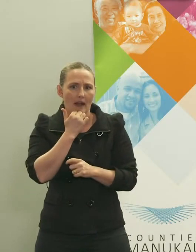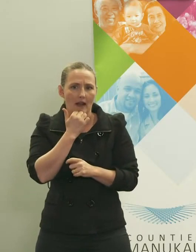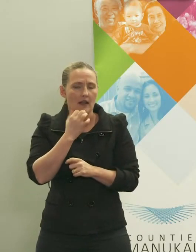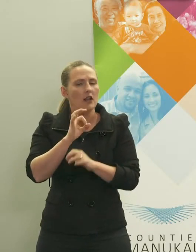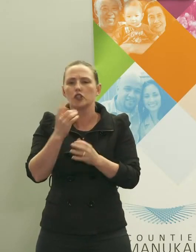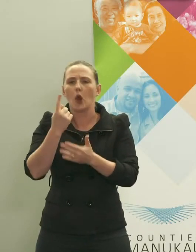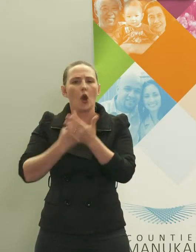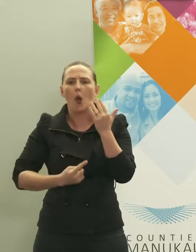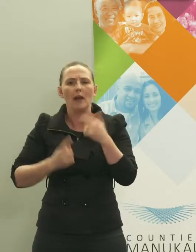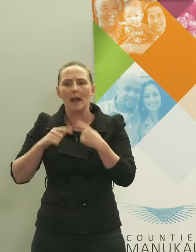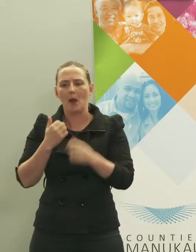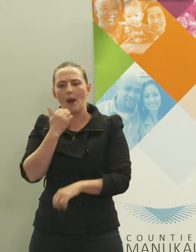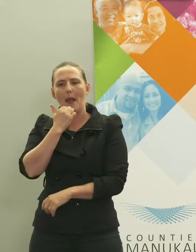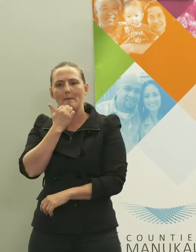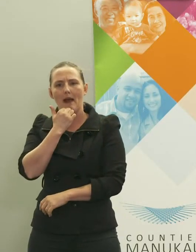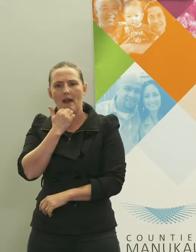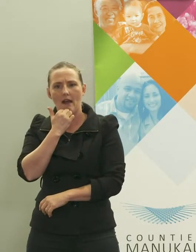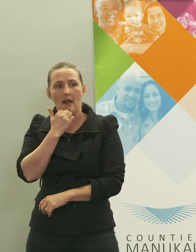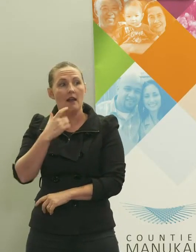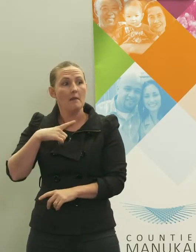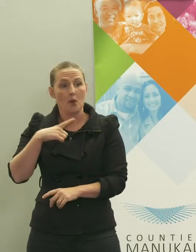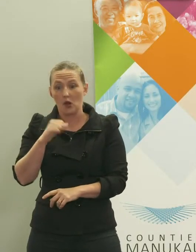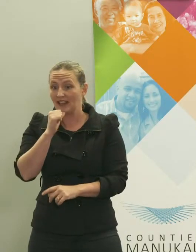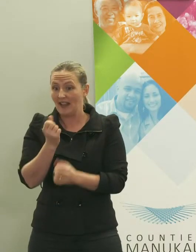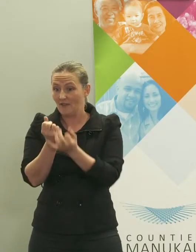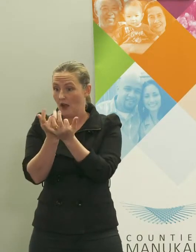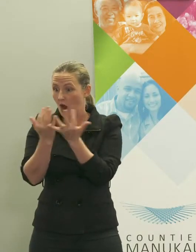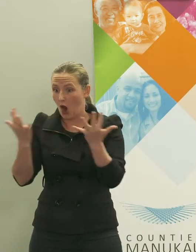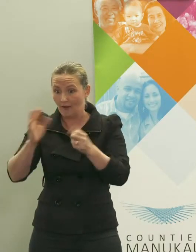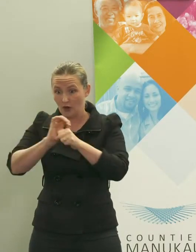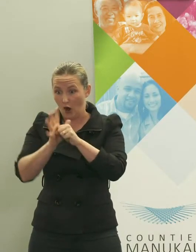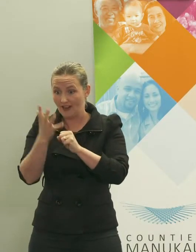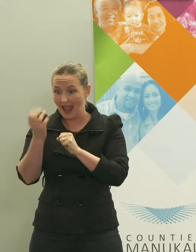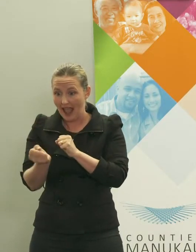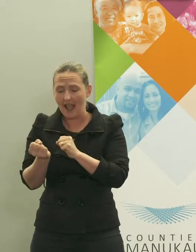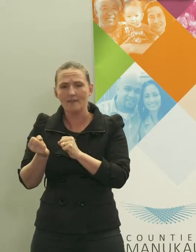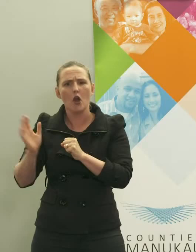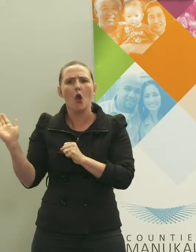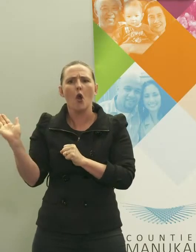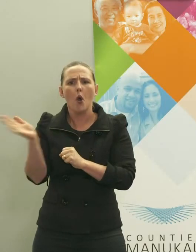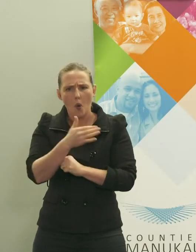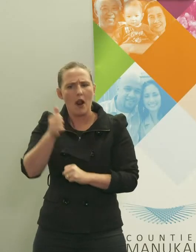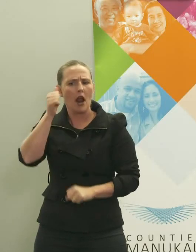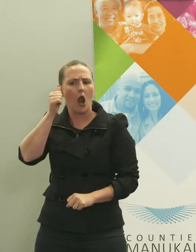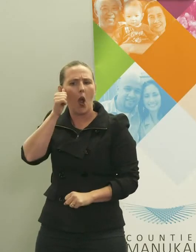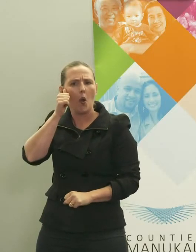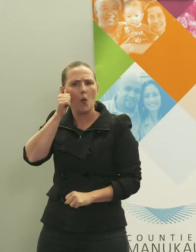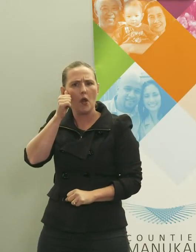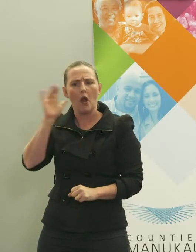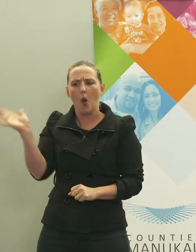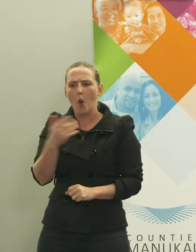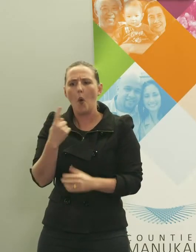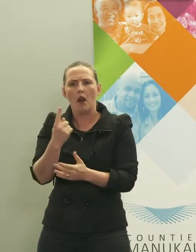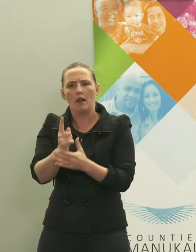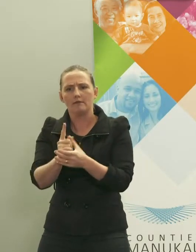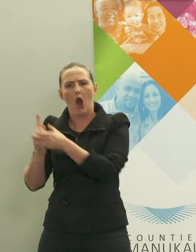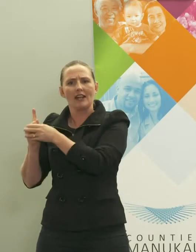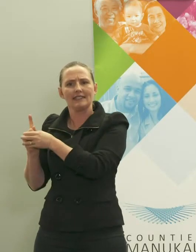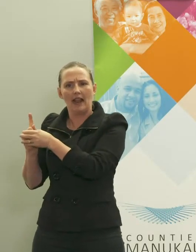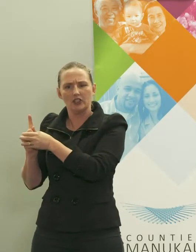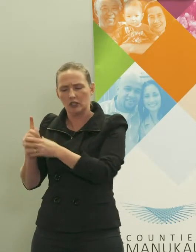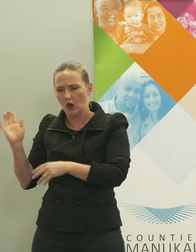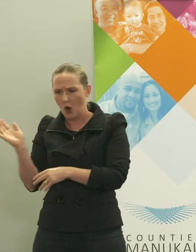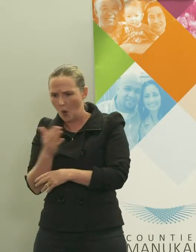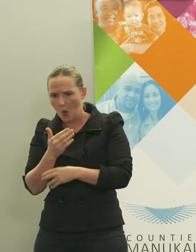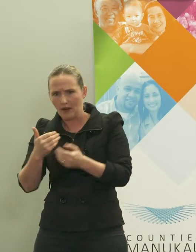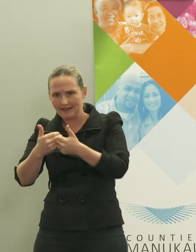all be known, for example, and they can all be people who are already isolating, and that wouldn't necessarily cause concern. So over the last couple of weeks, we